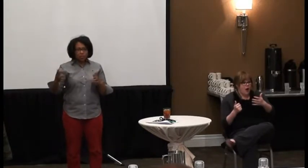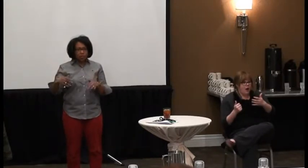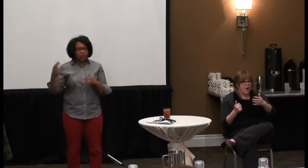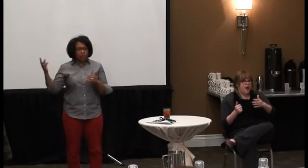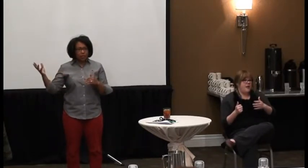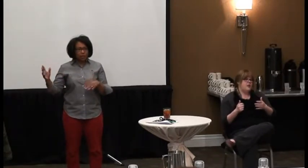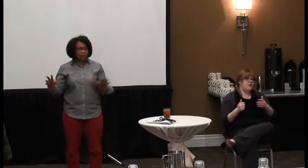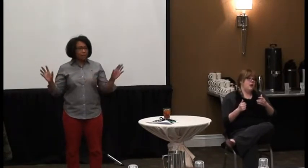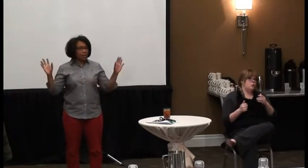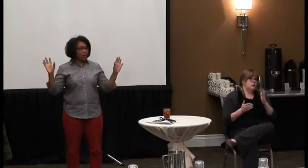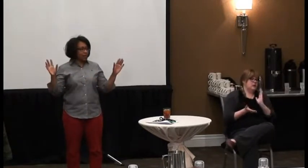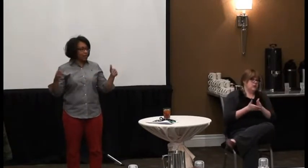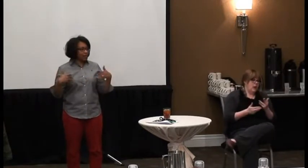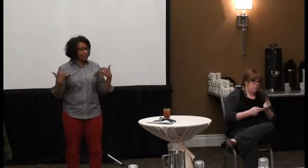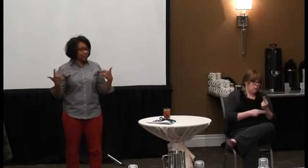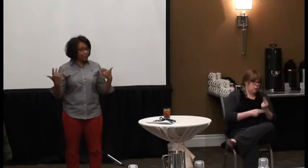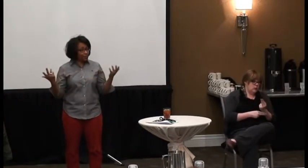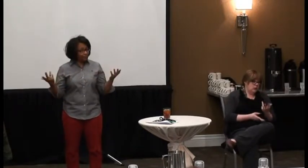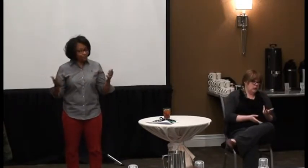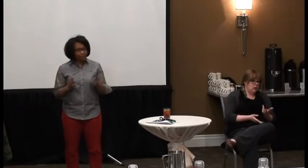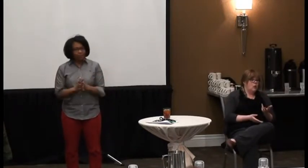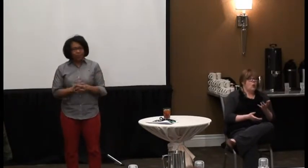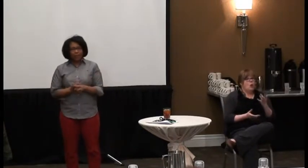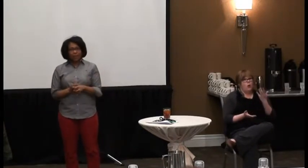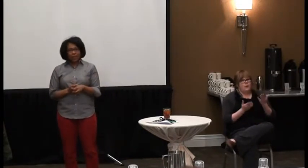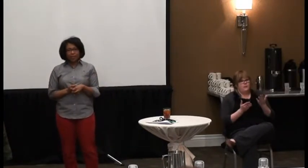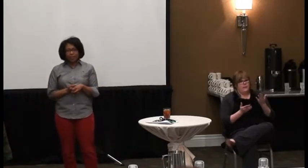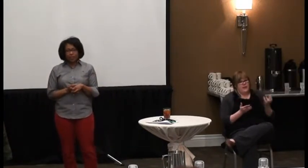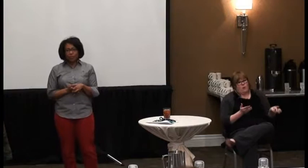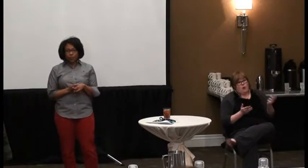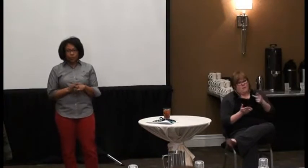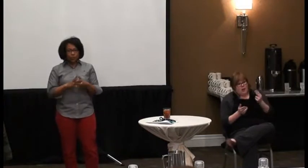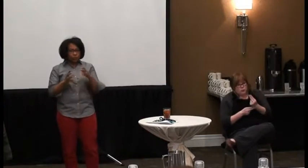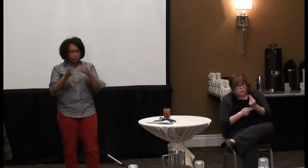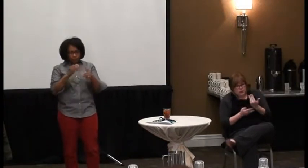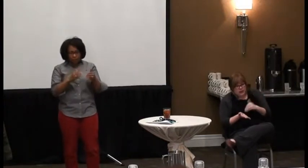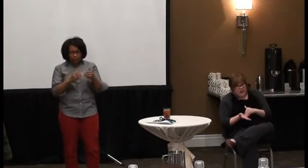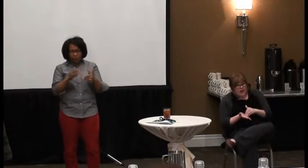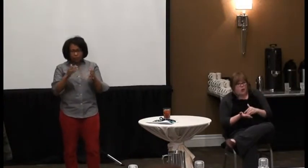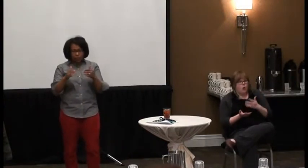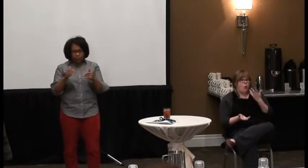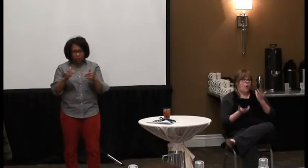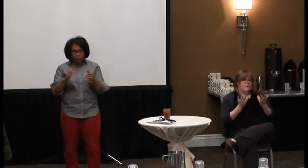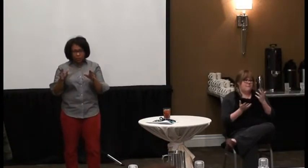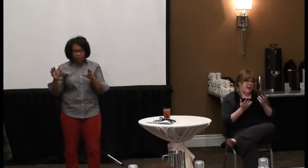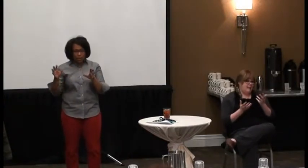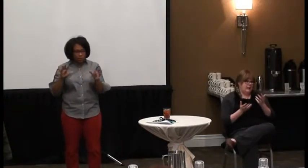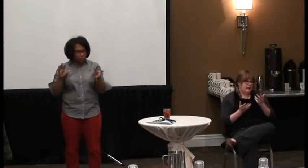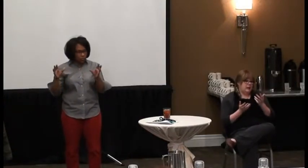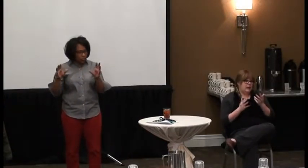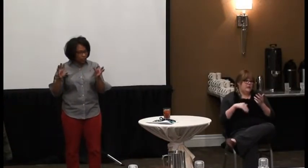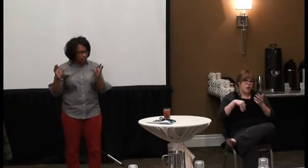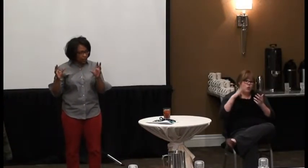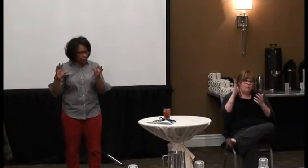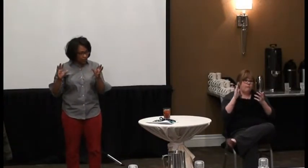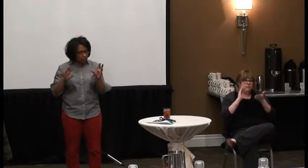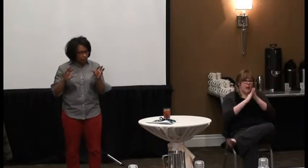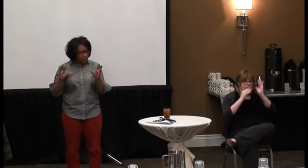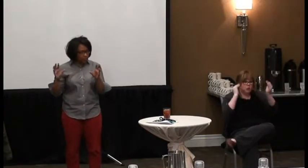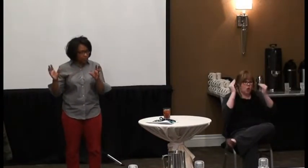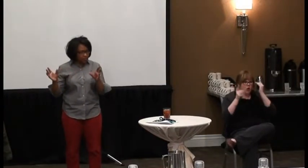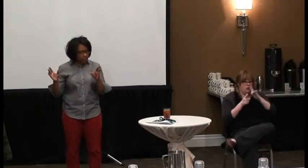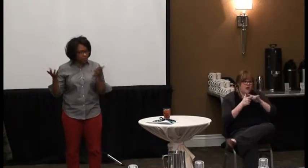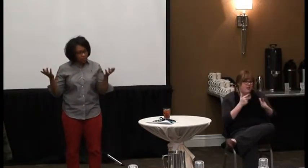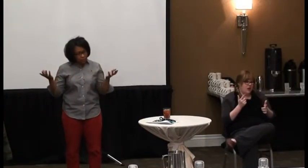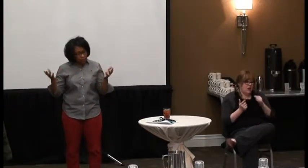see them anymore, they're adults and I'm not on it. So, but I do have them through elementary or middle school or high school that